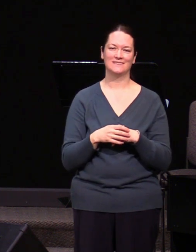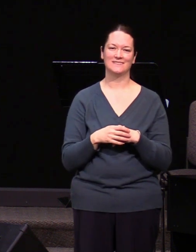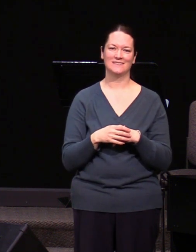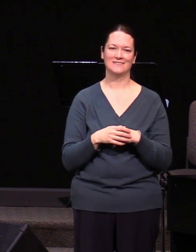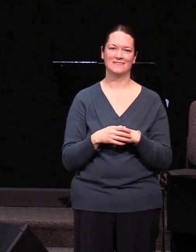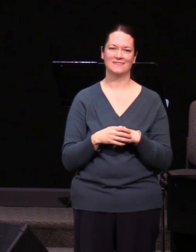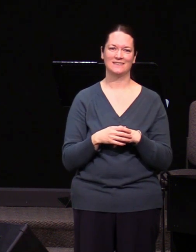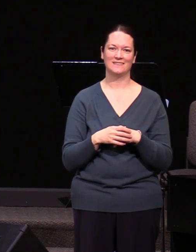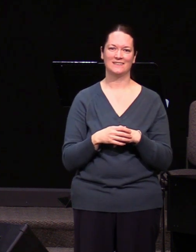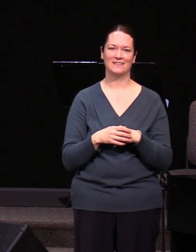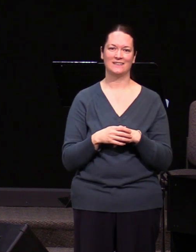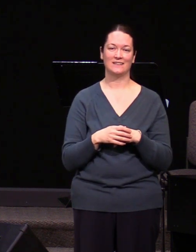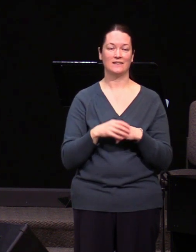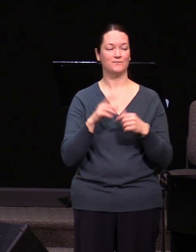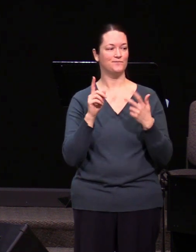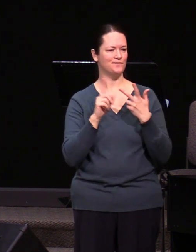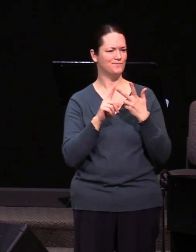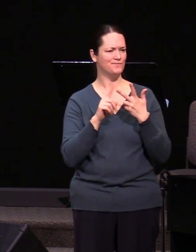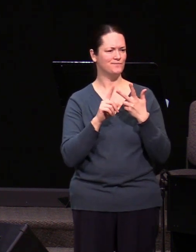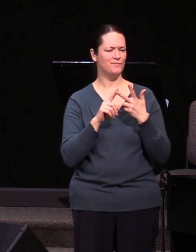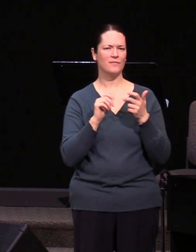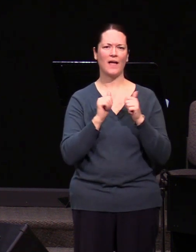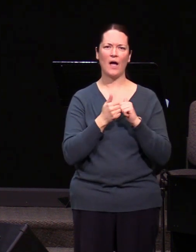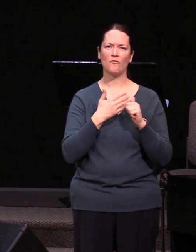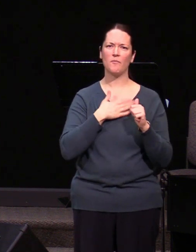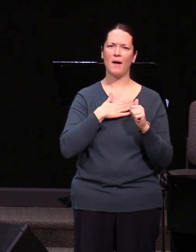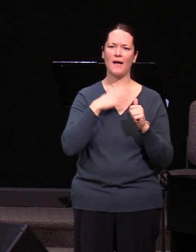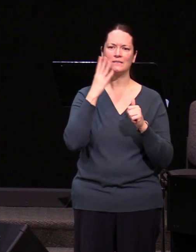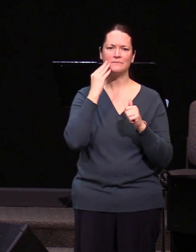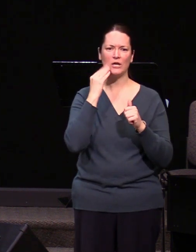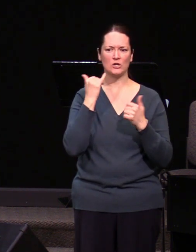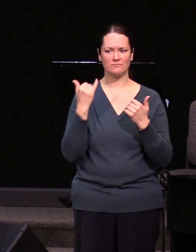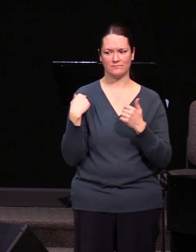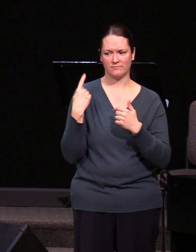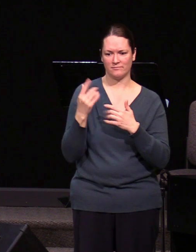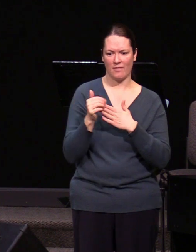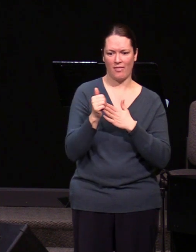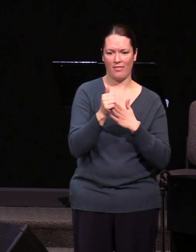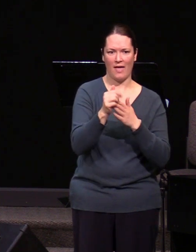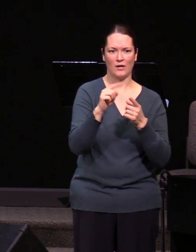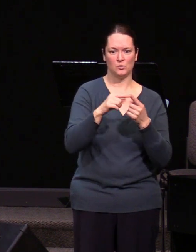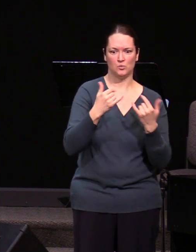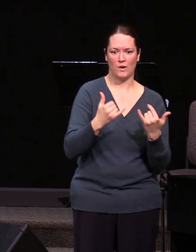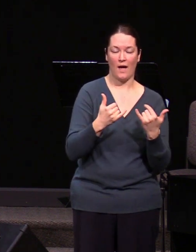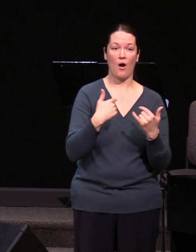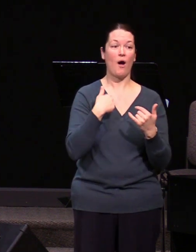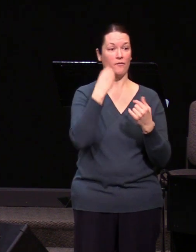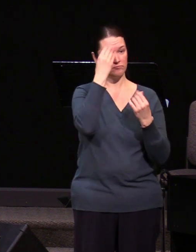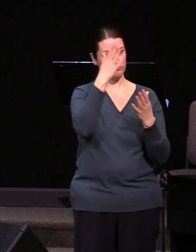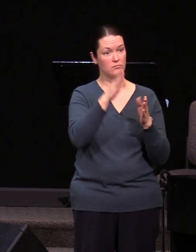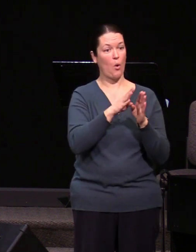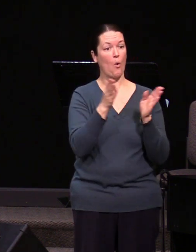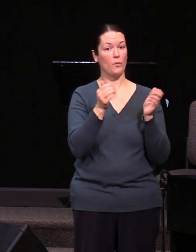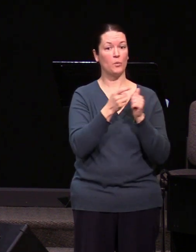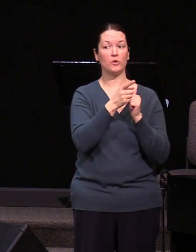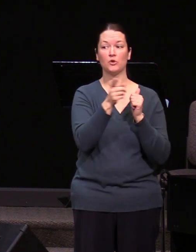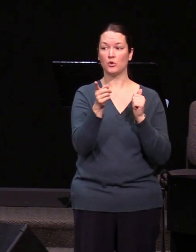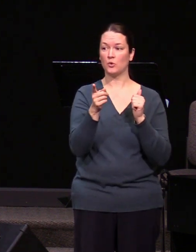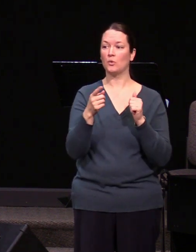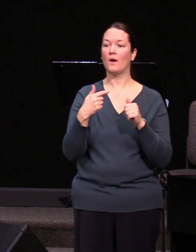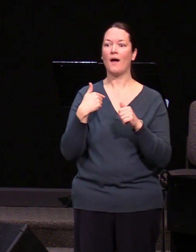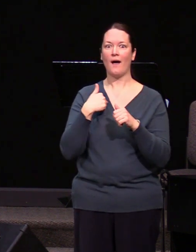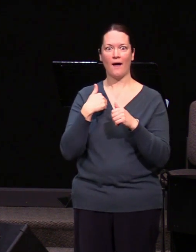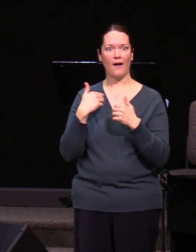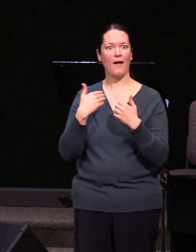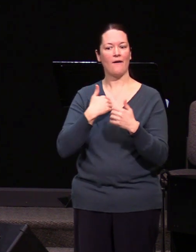And then three, how have my experiences led me to this point? As I've been open with you guys about, I've routinely had my own battles